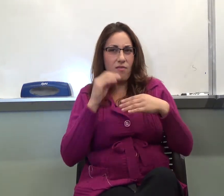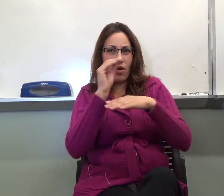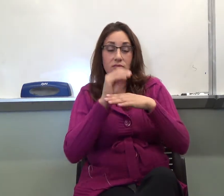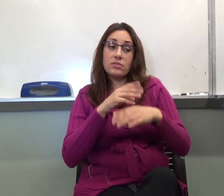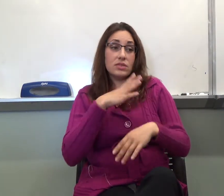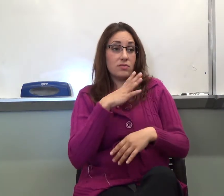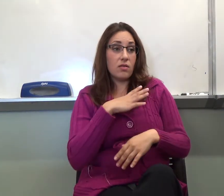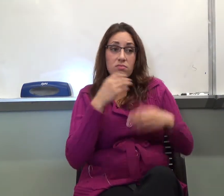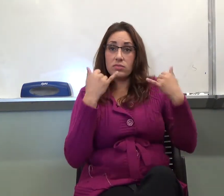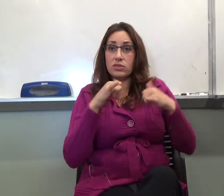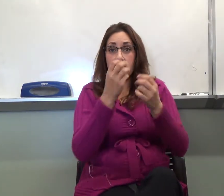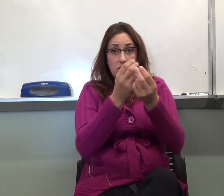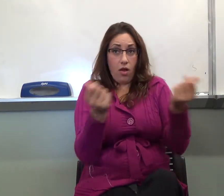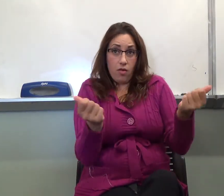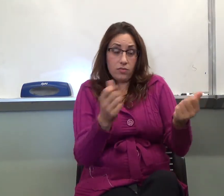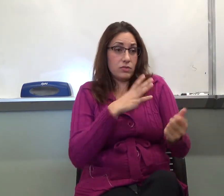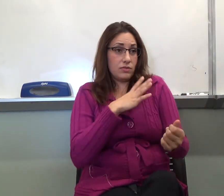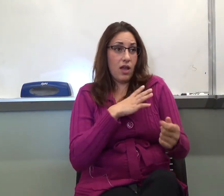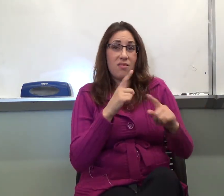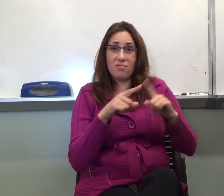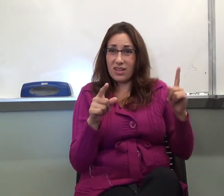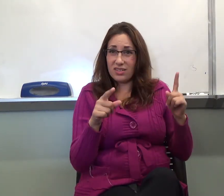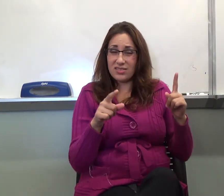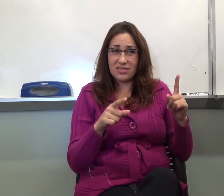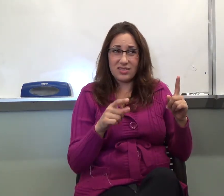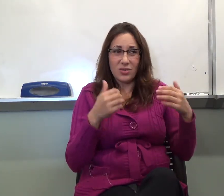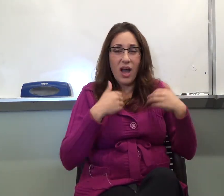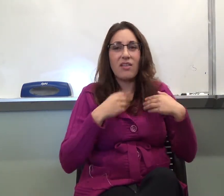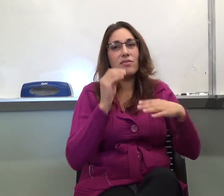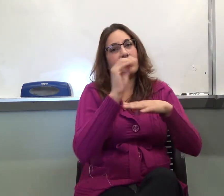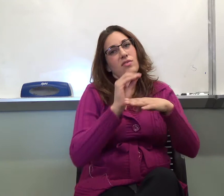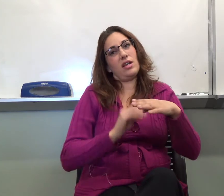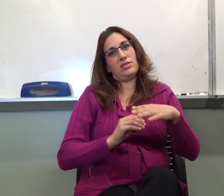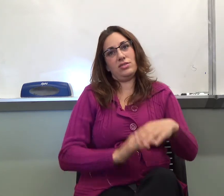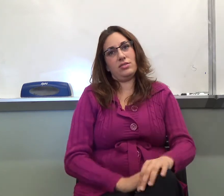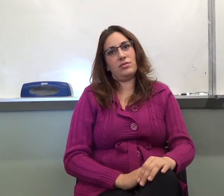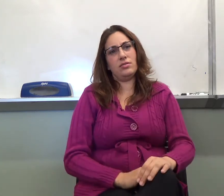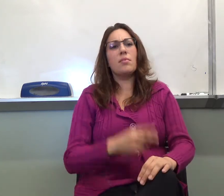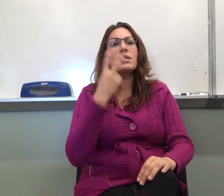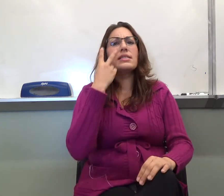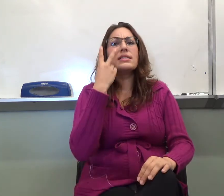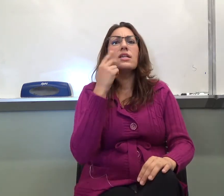be done, but you gotta love fractions. And let me see all the fraction lovers in here.